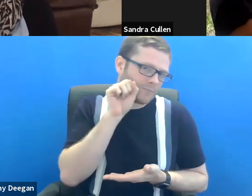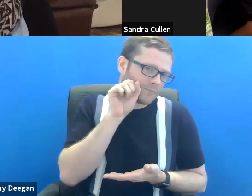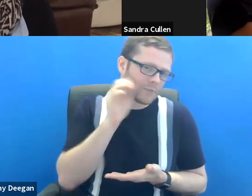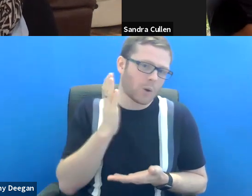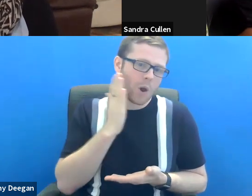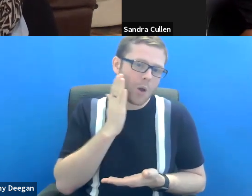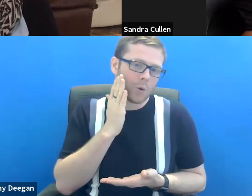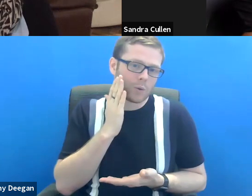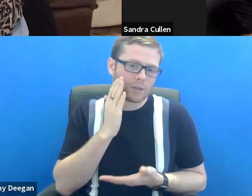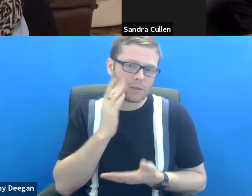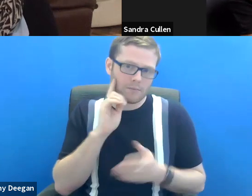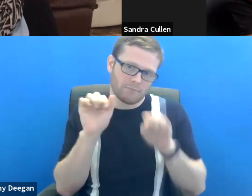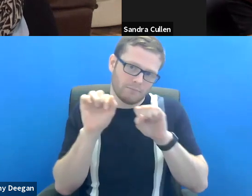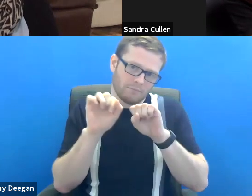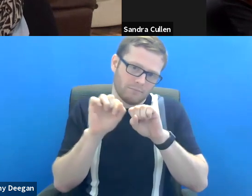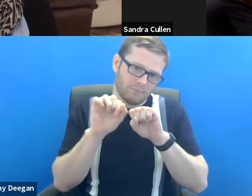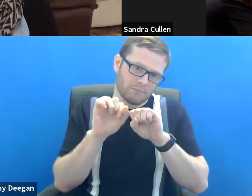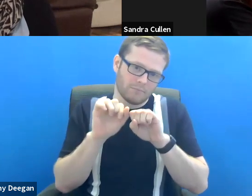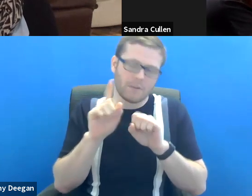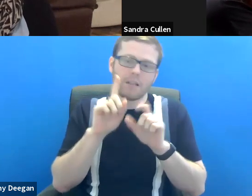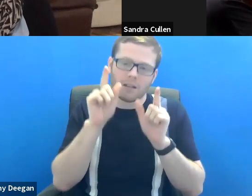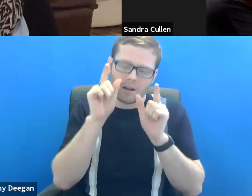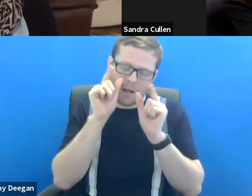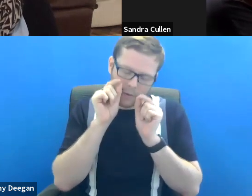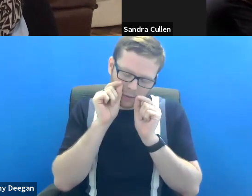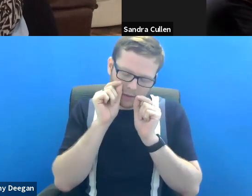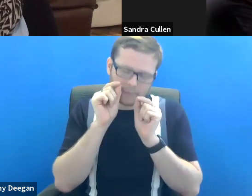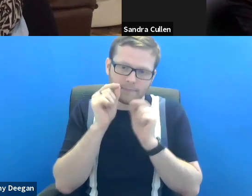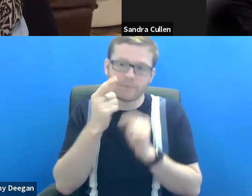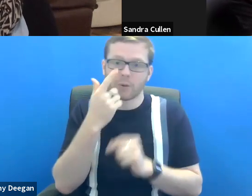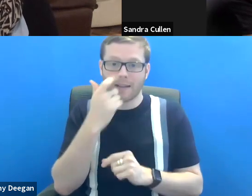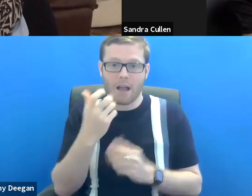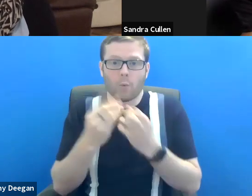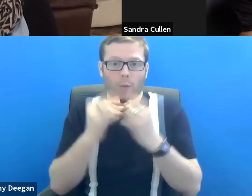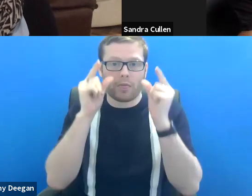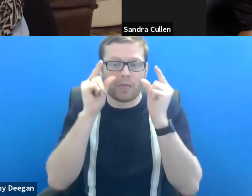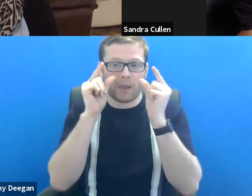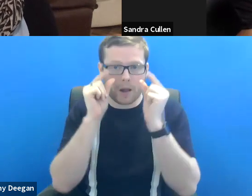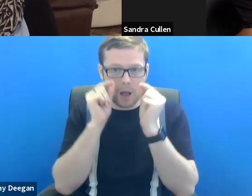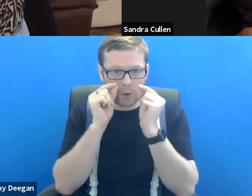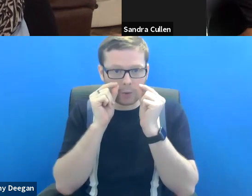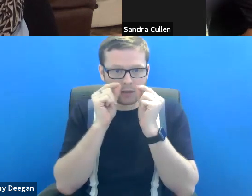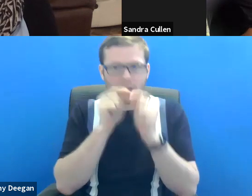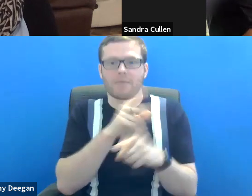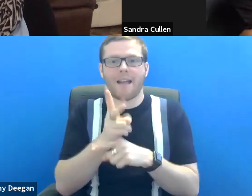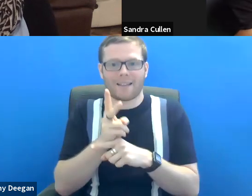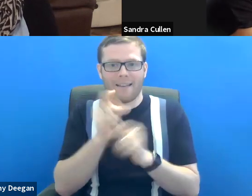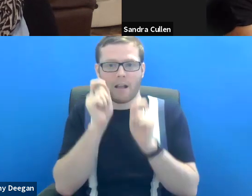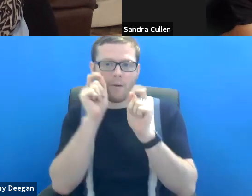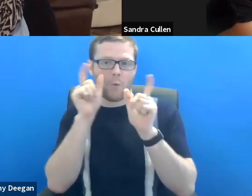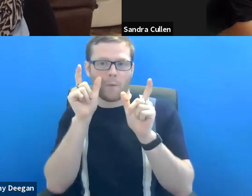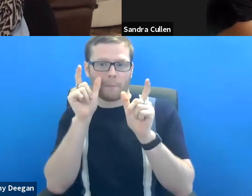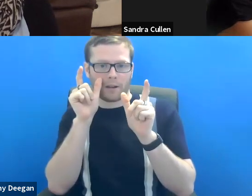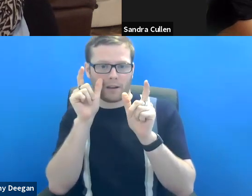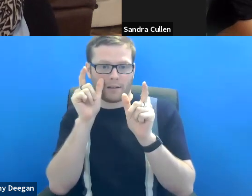and get close like this and close my eyes. So do one with your eyes closed, and then do one with your eyes open